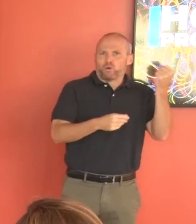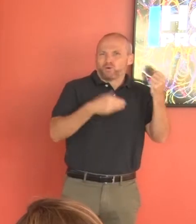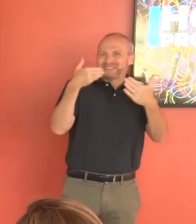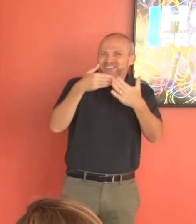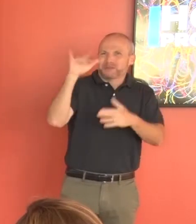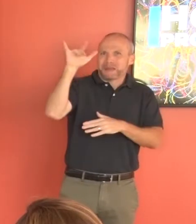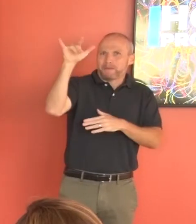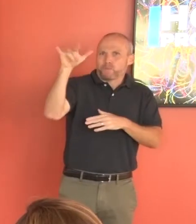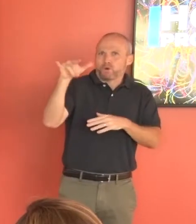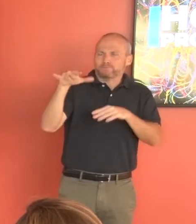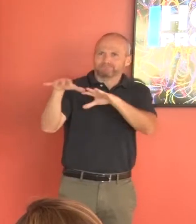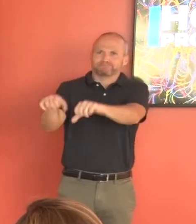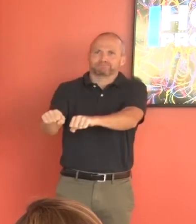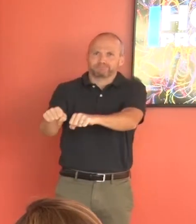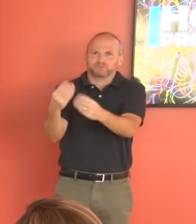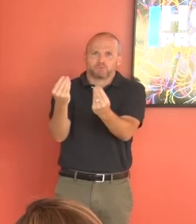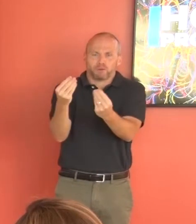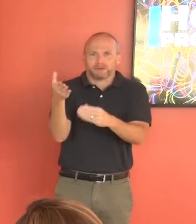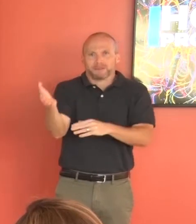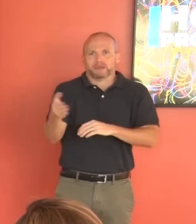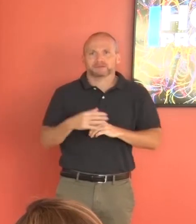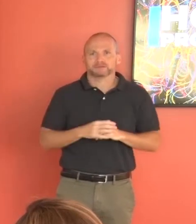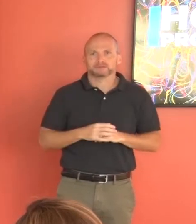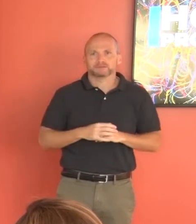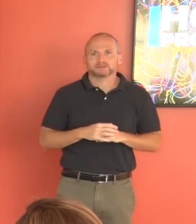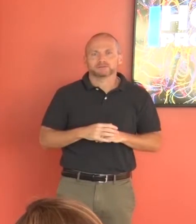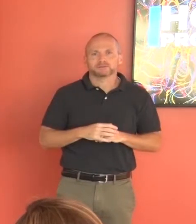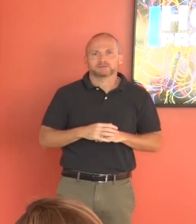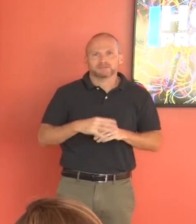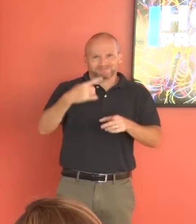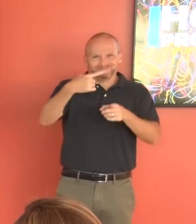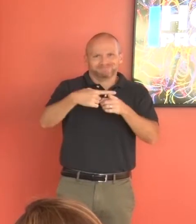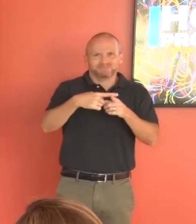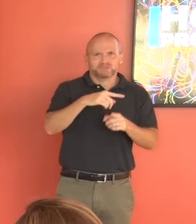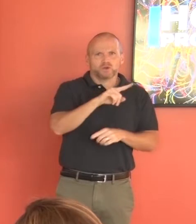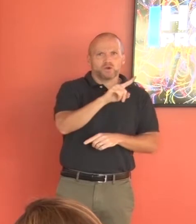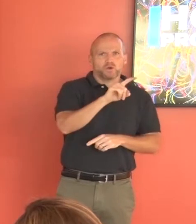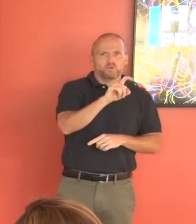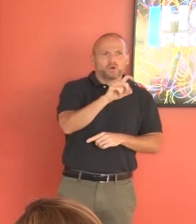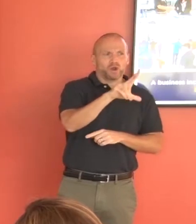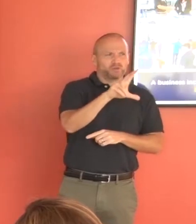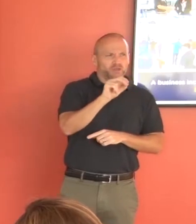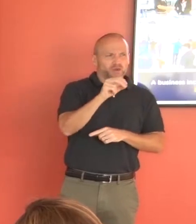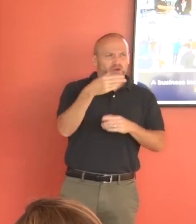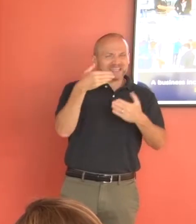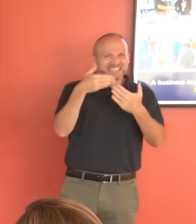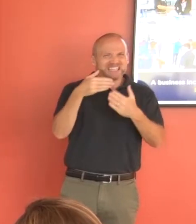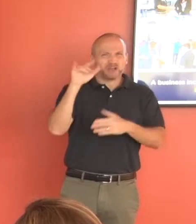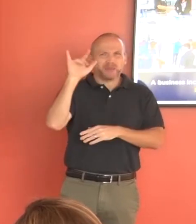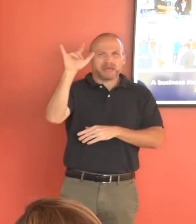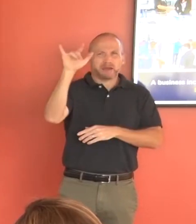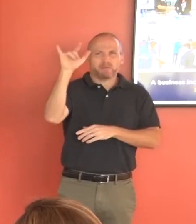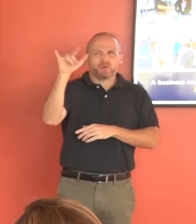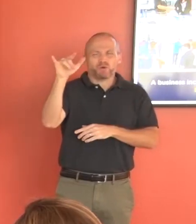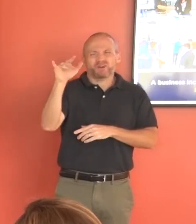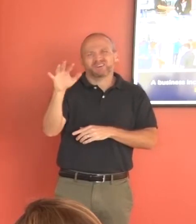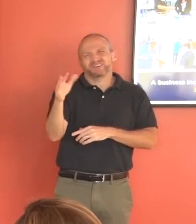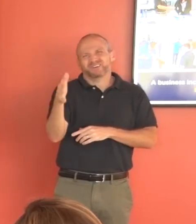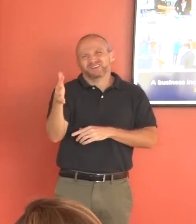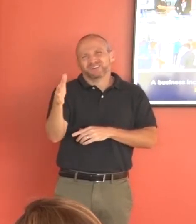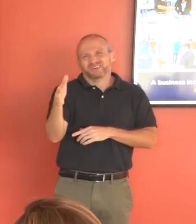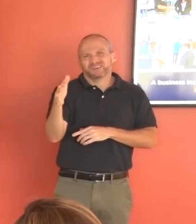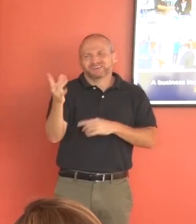airport. It's 130 and next to the airport and kind of across from where the